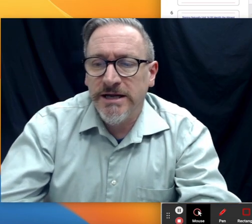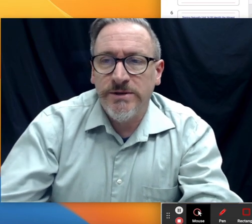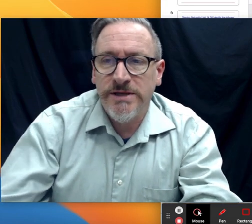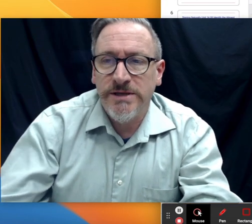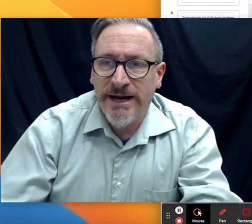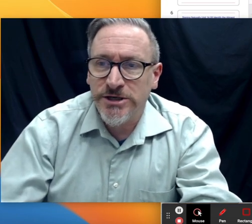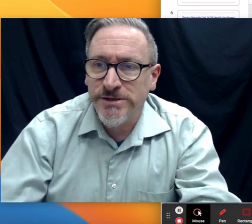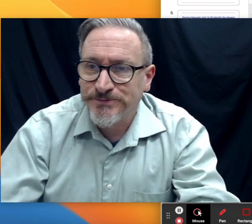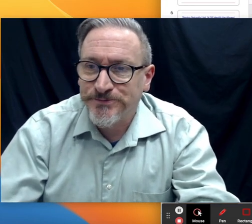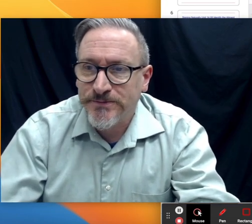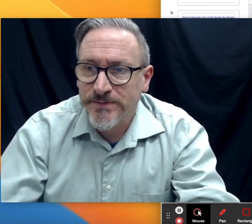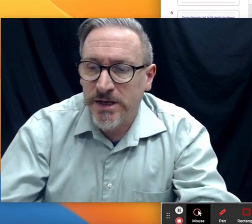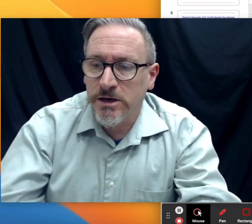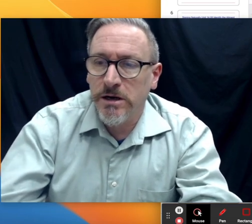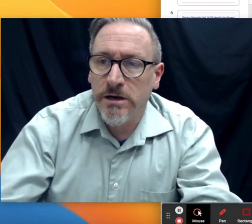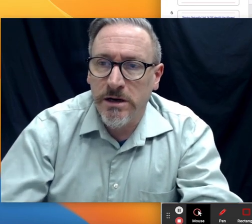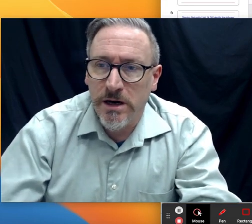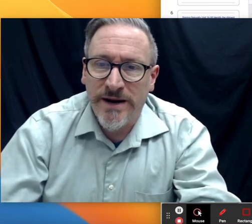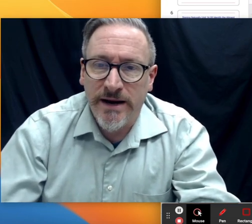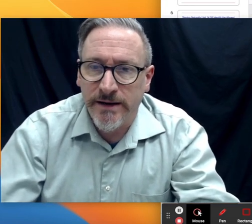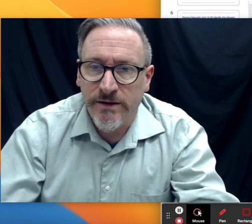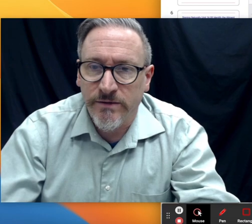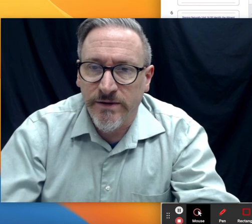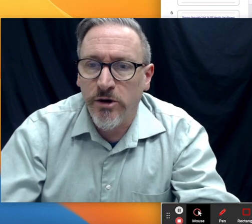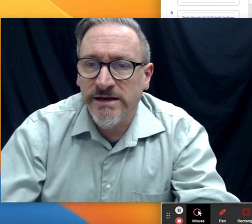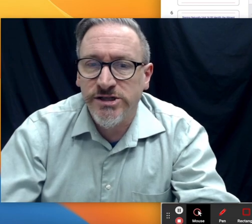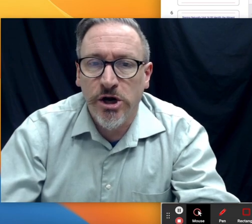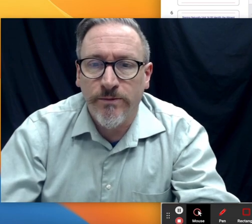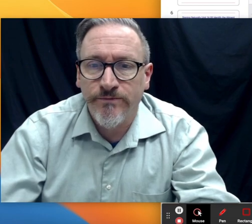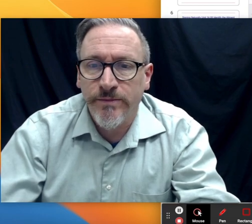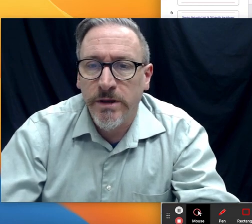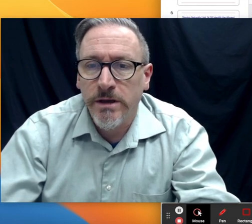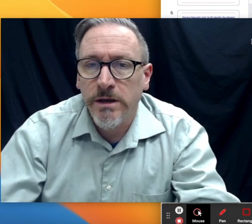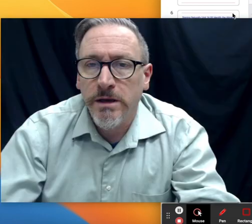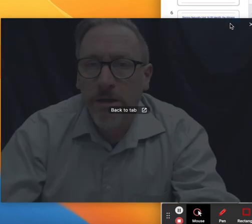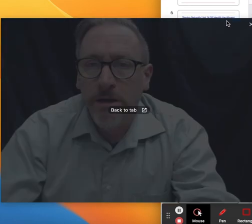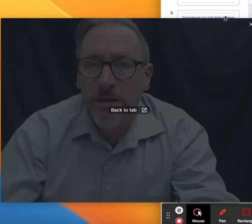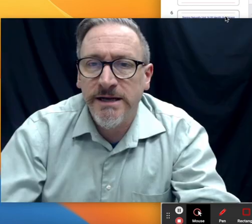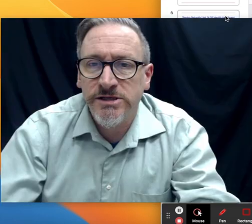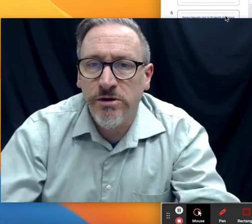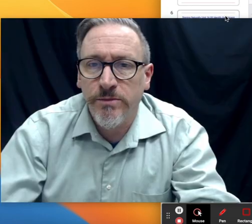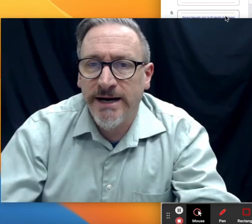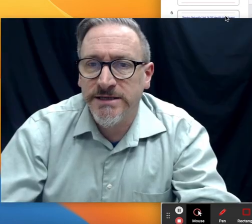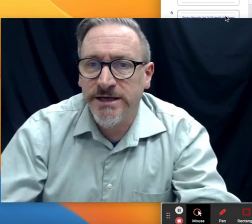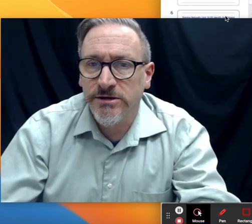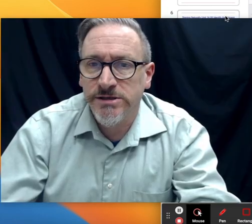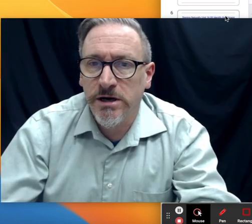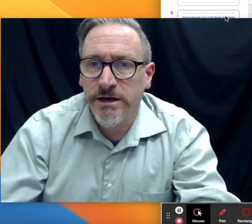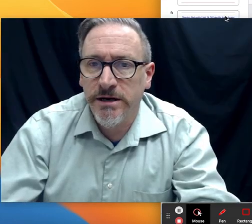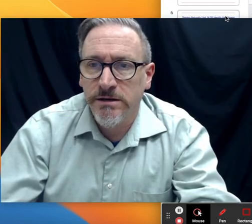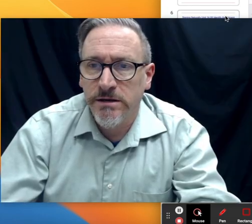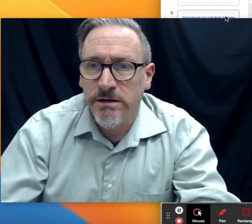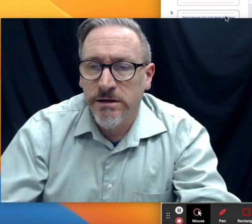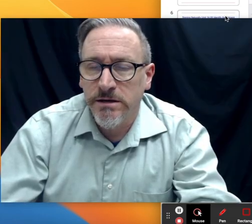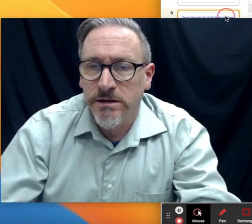Can you tell I do these in batches? I'm not adding the other thing. Okay, so let's go back to here.